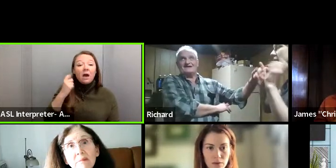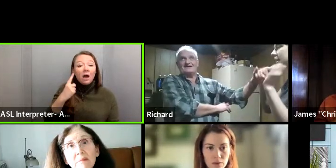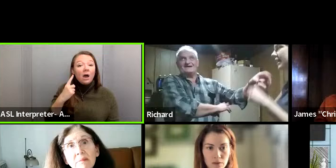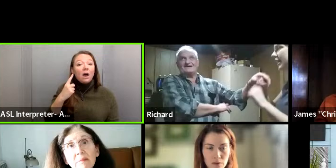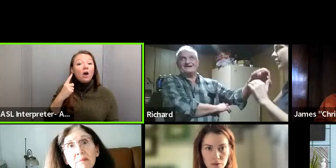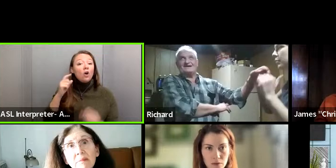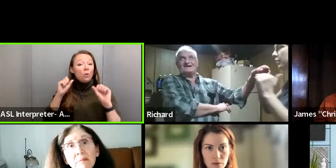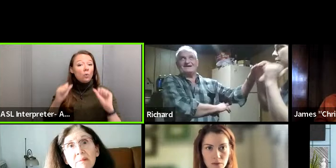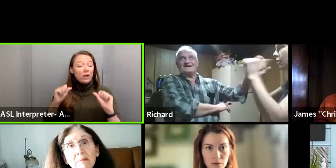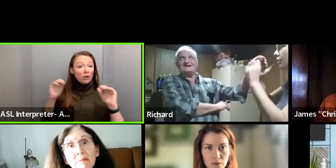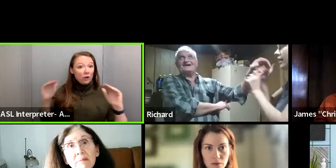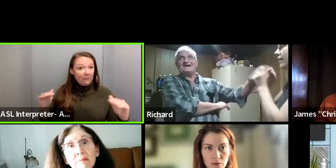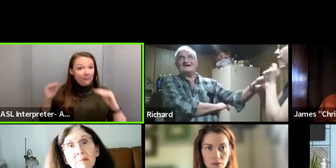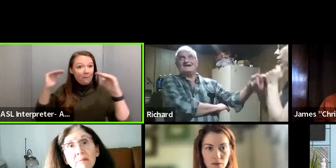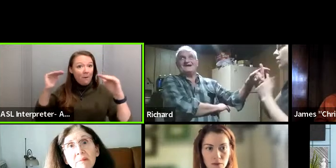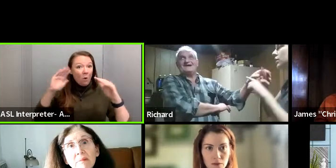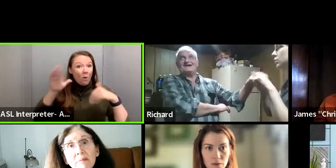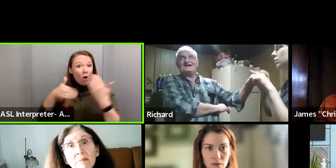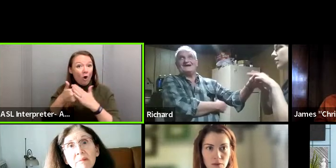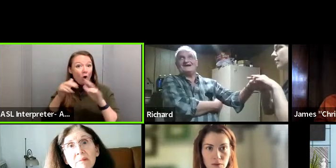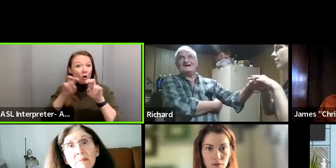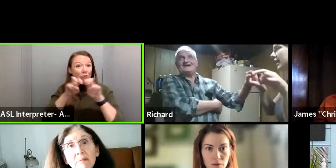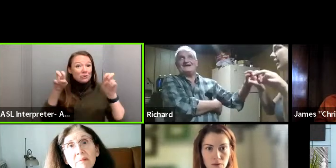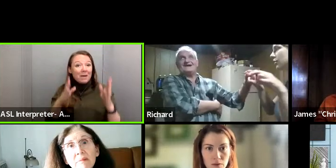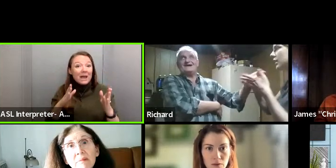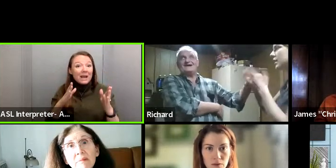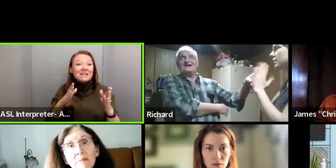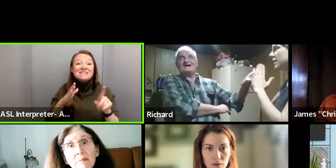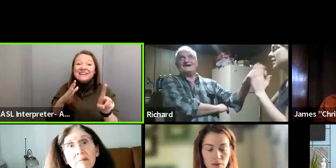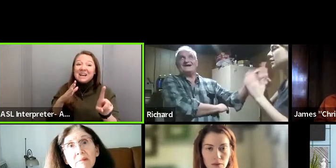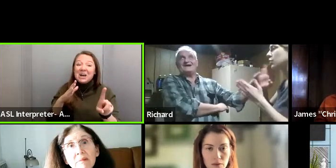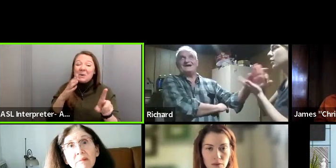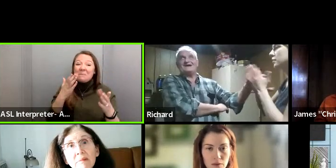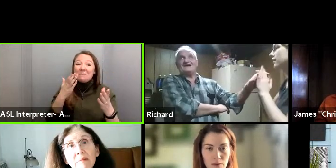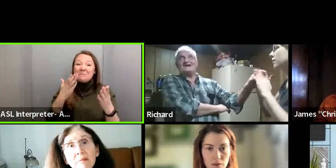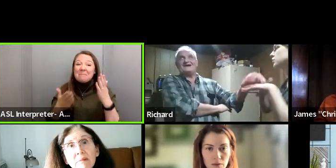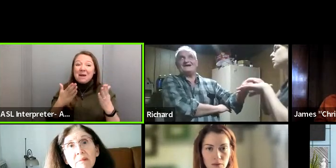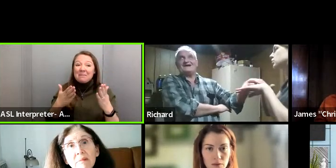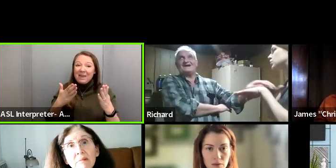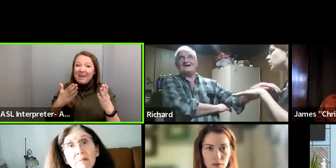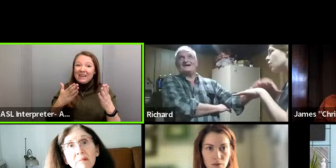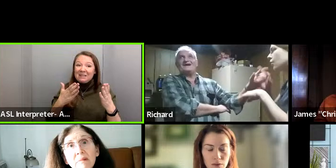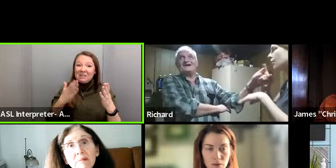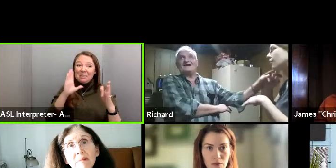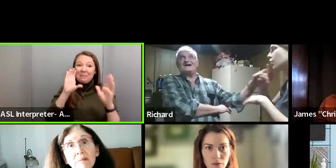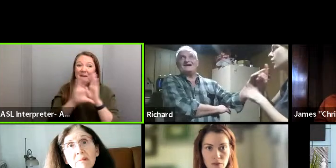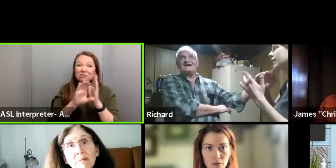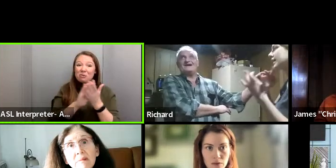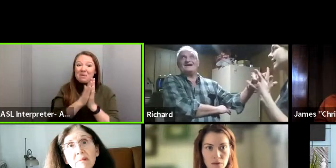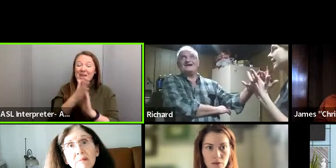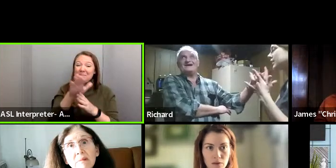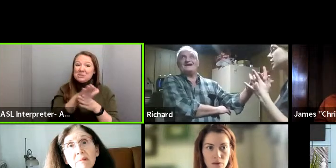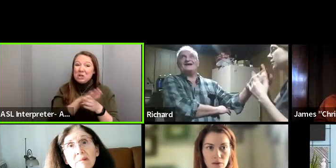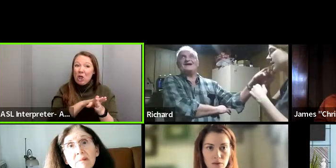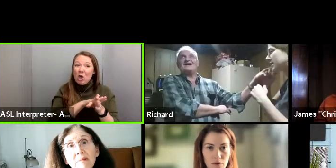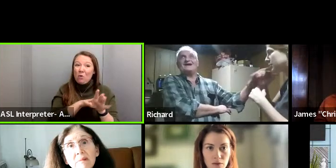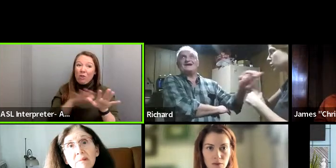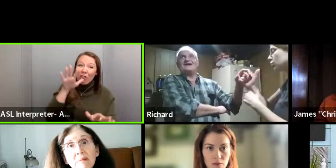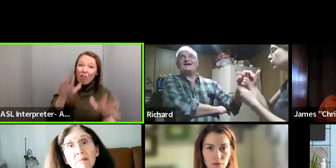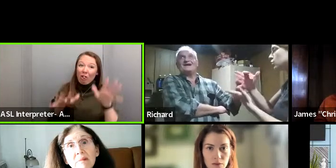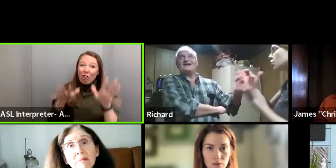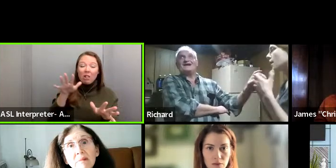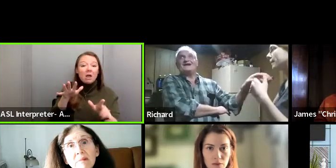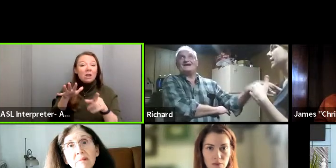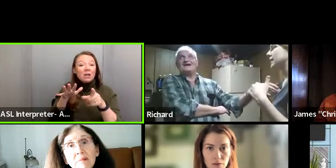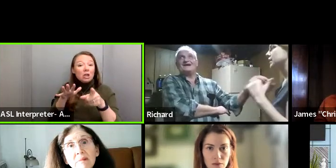panelist. I think it might get a little bit slow and wonky though on the administration end. It's up to you. Do you want me to promote